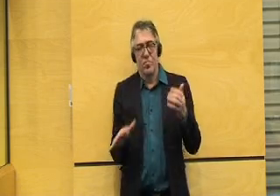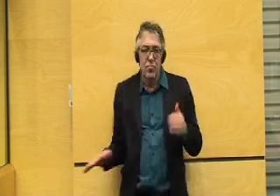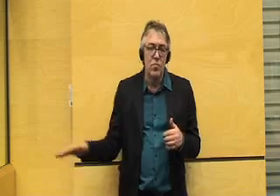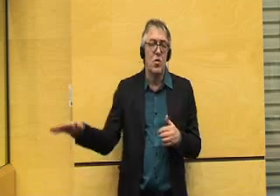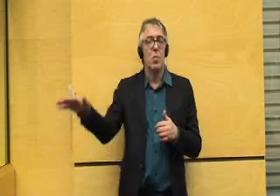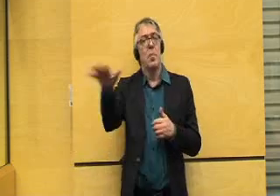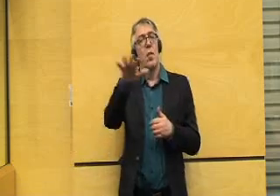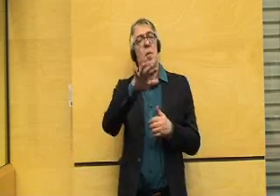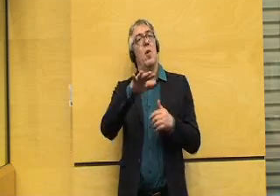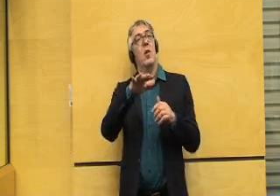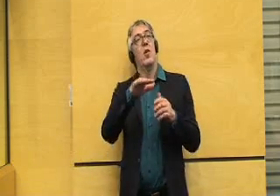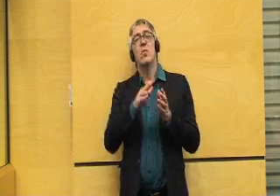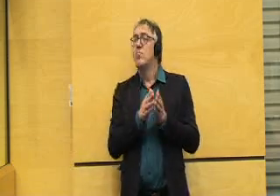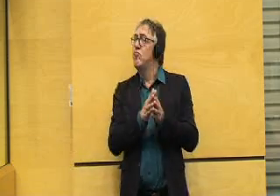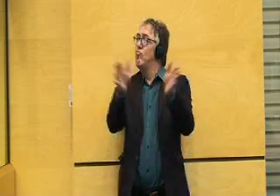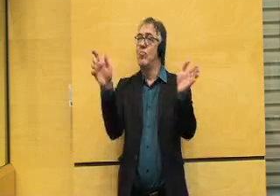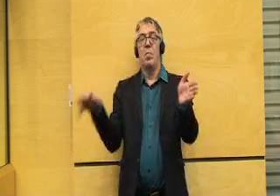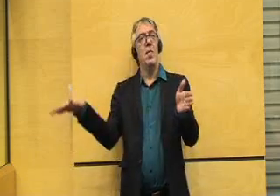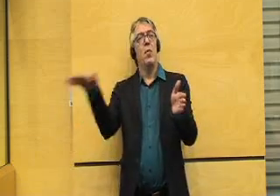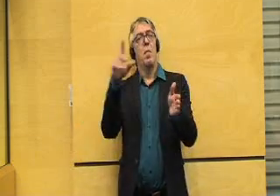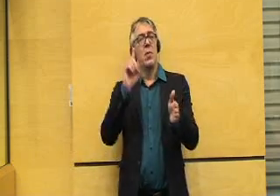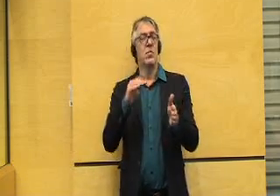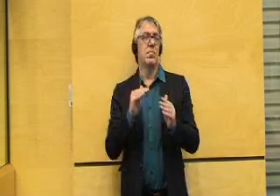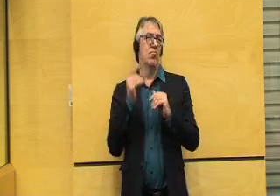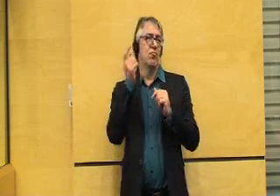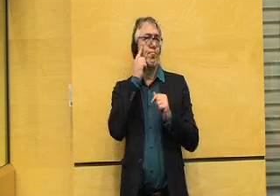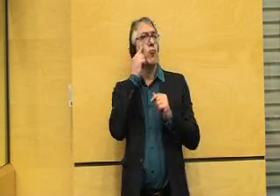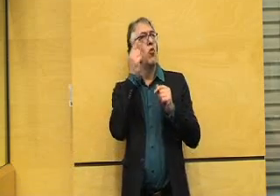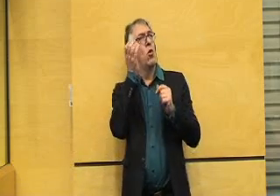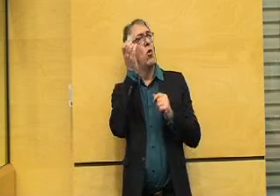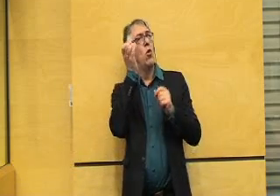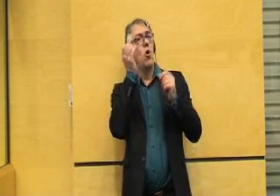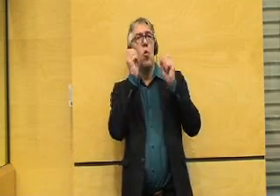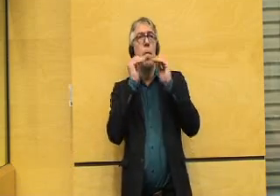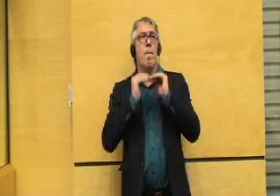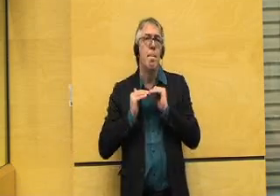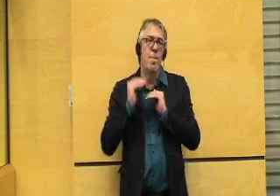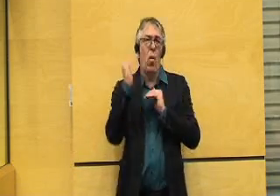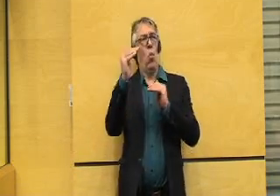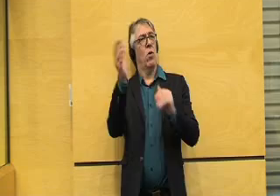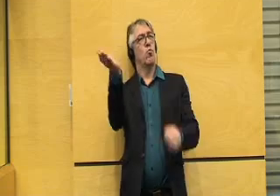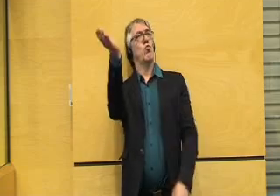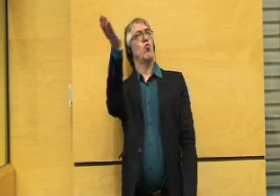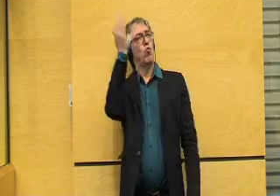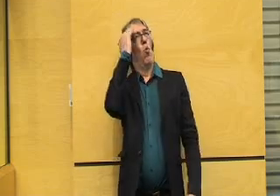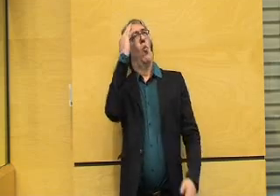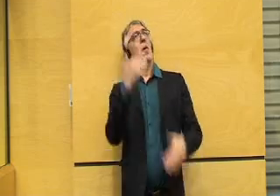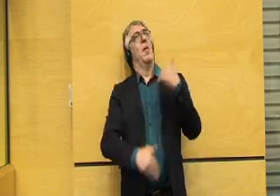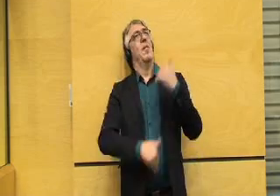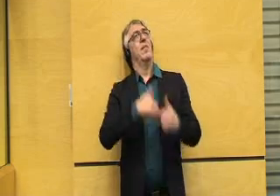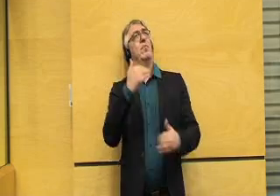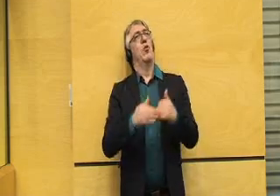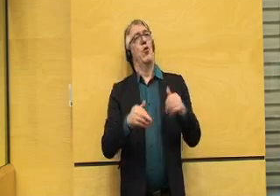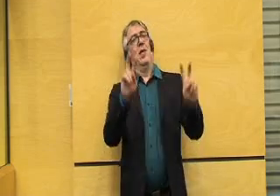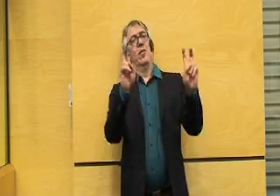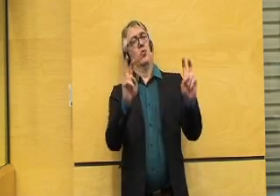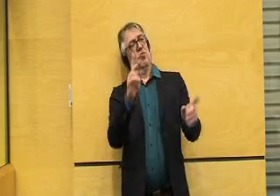in disability inclusiveness issues is much needed, and I wonder what the state is doing in that particular regard.